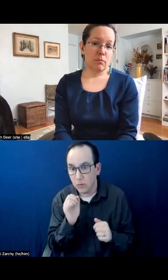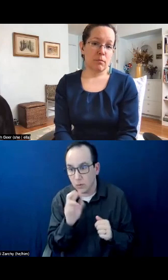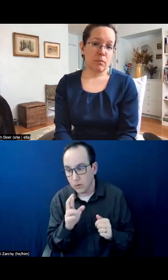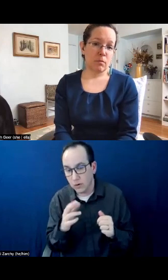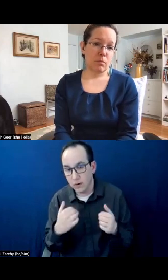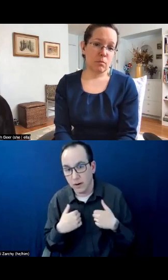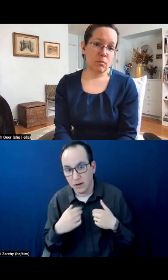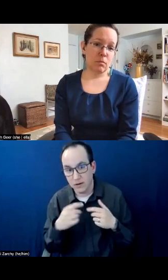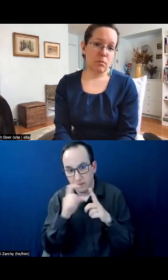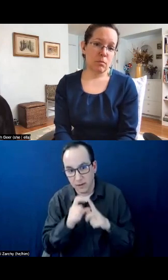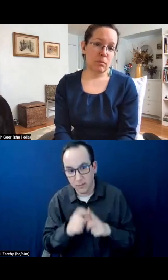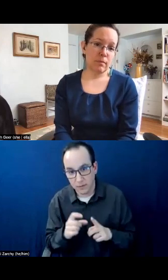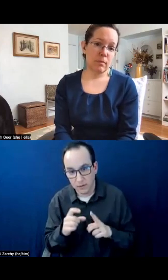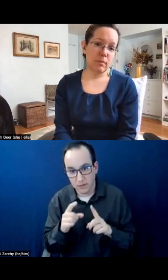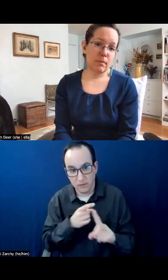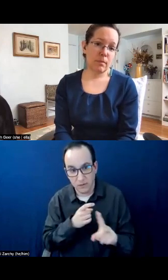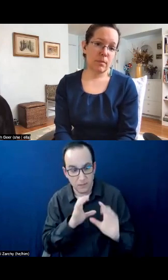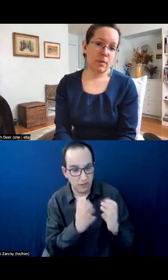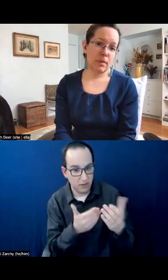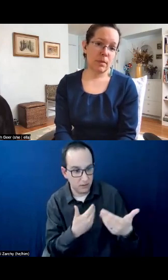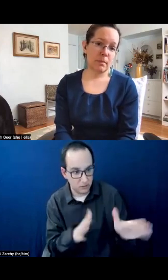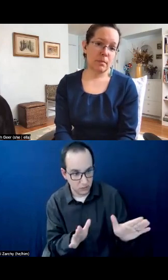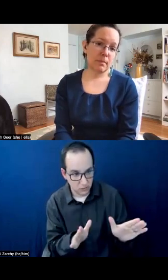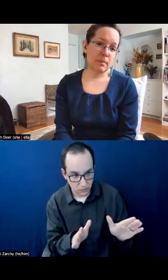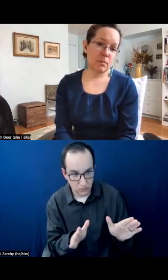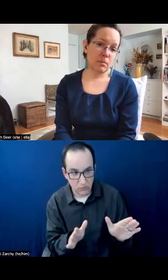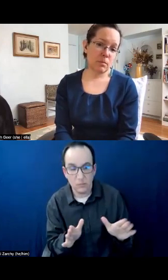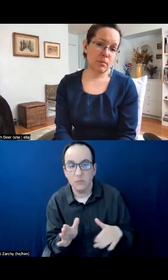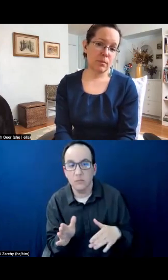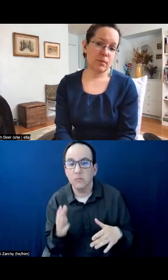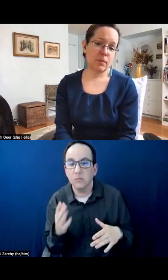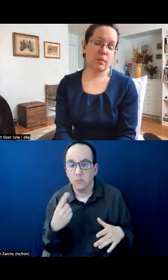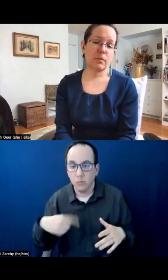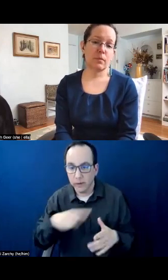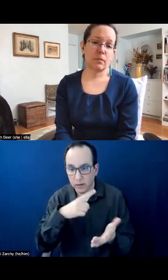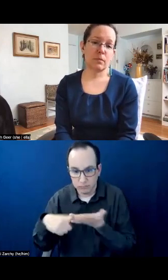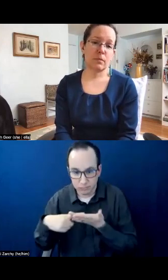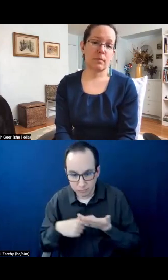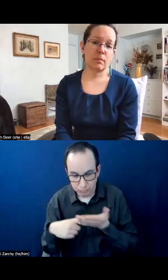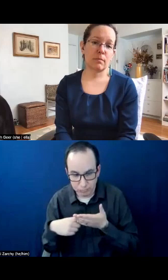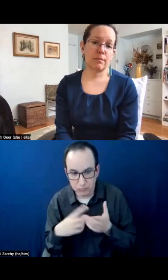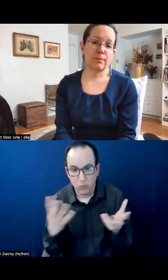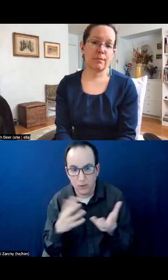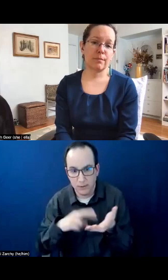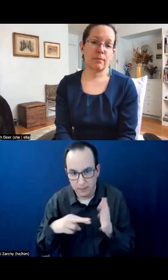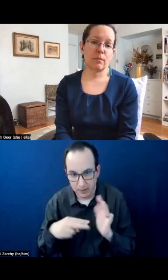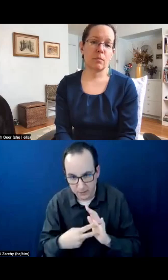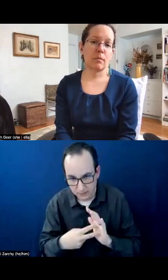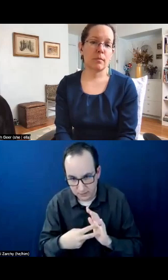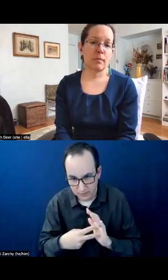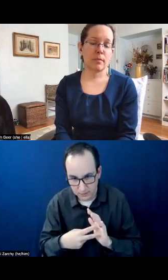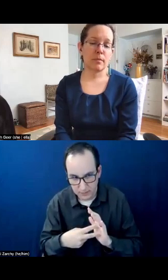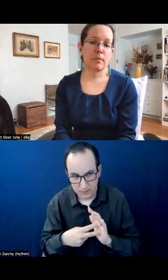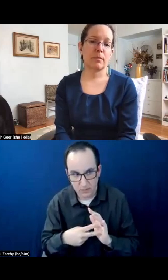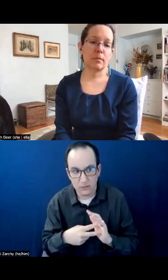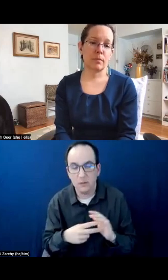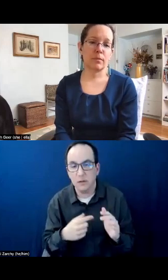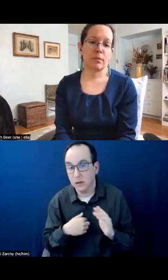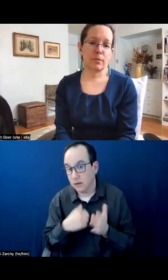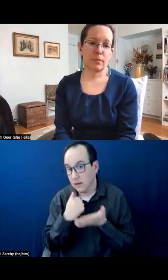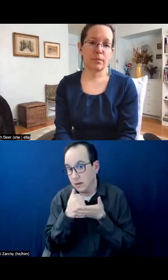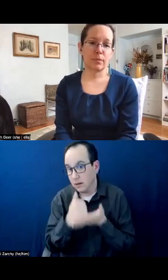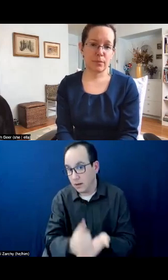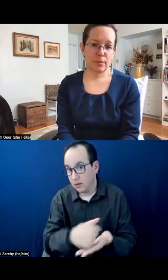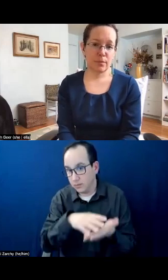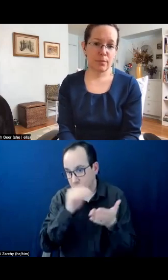if we read something together or if we have vocabulary that we're using from the classroom, And after we've talked